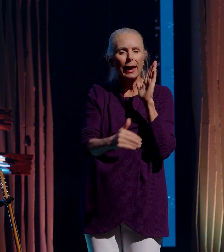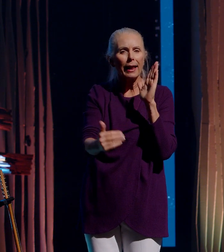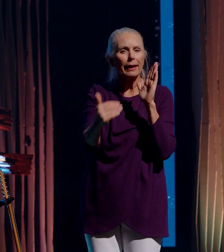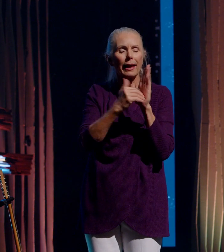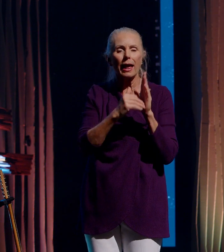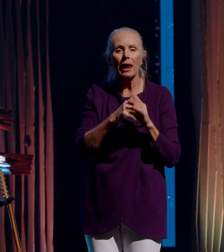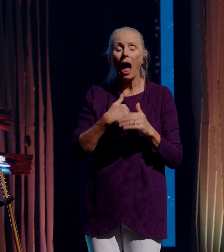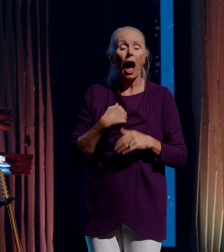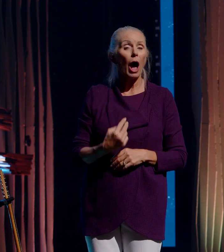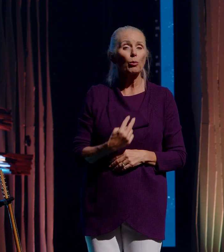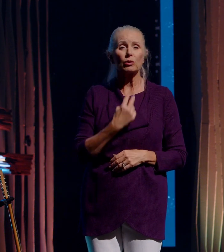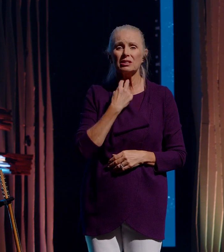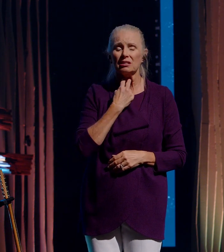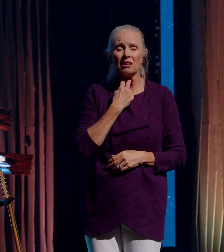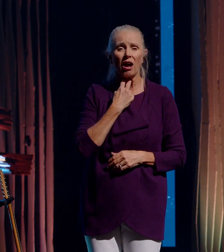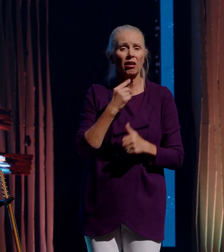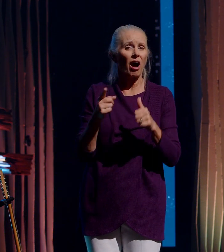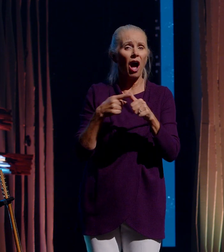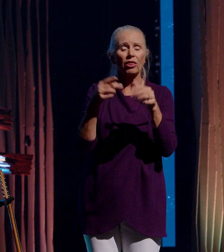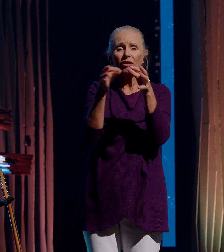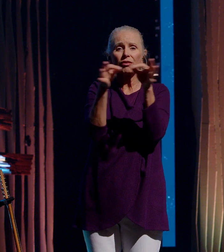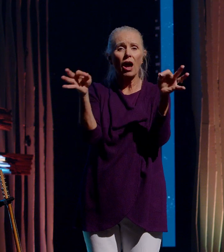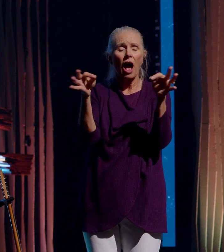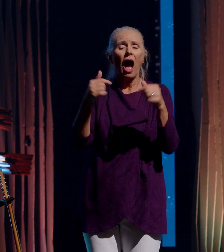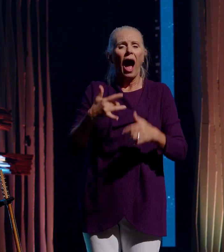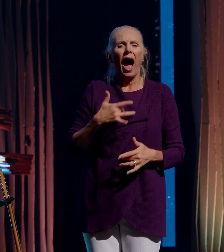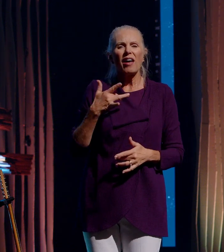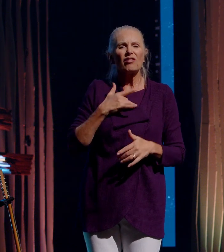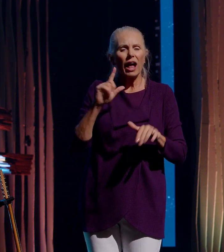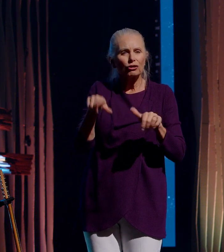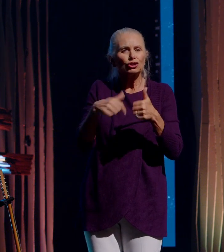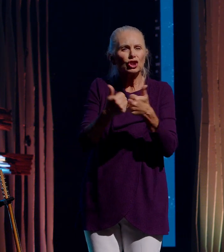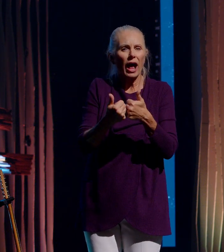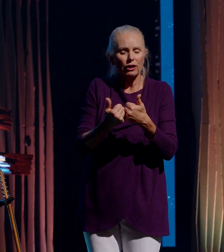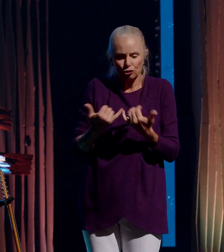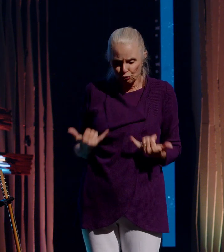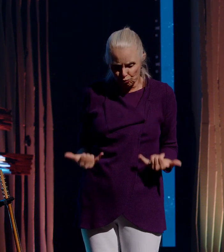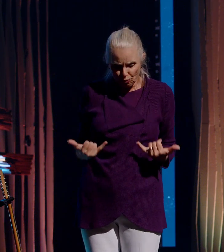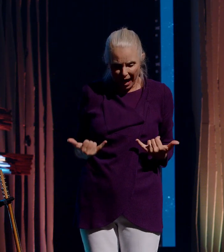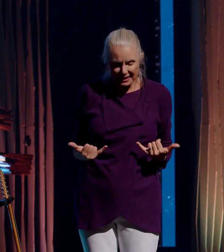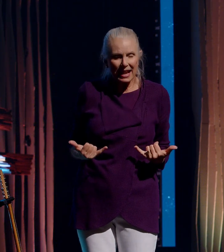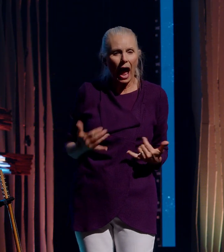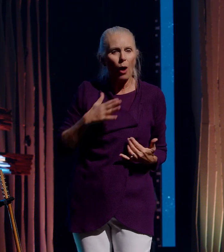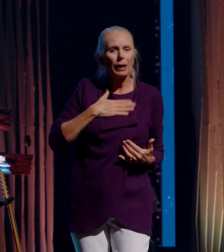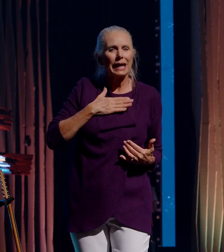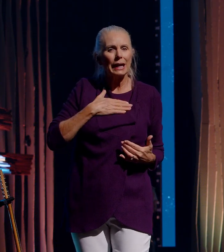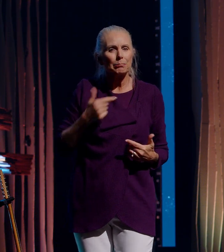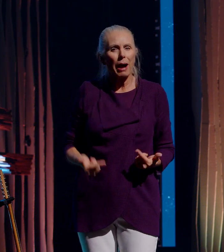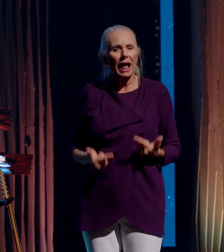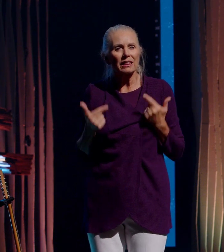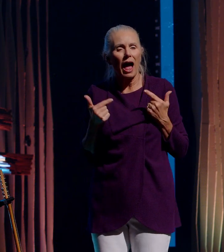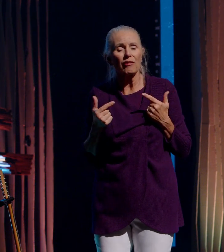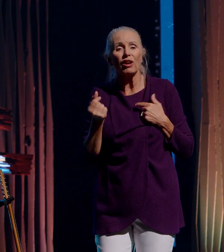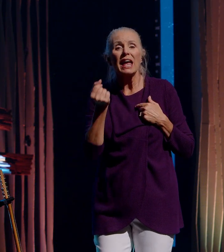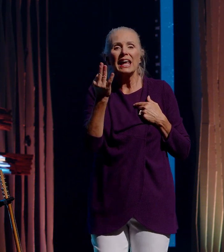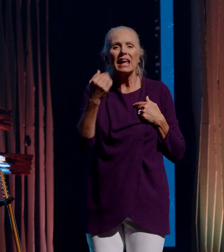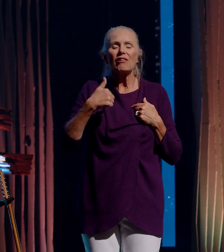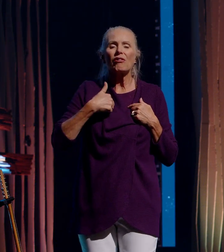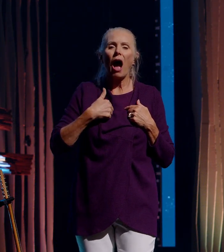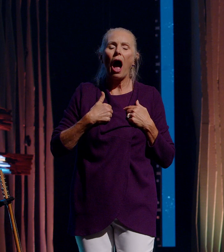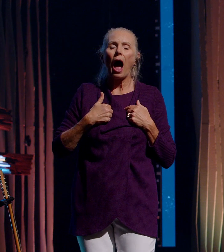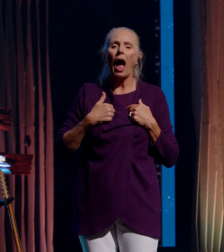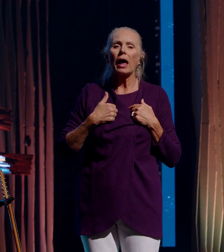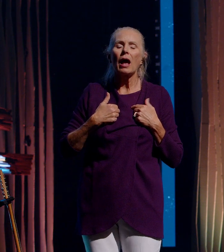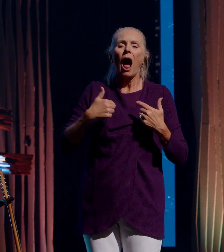1. I felt challenged to think about right now, right where I'm at in my life. If I were to fill in that line after I love